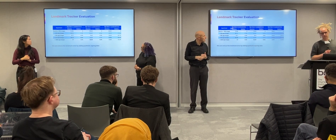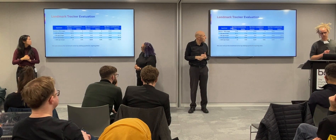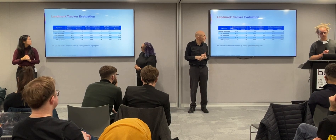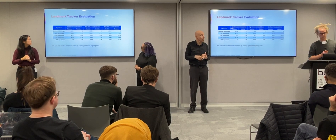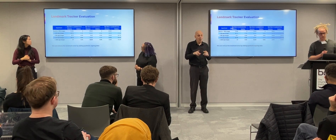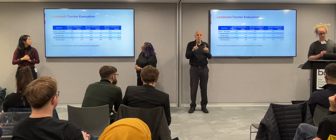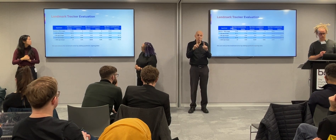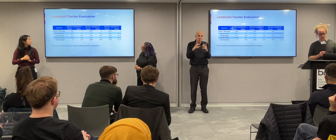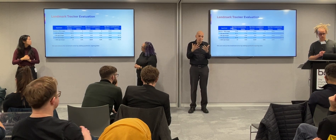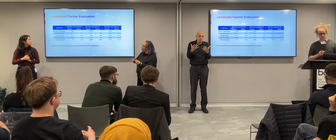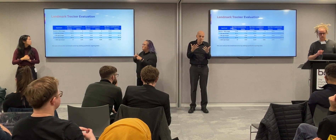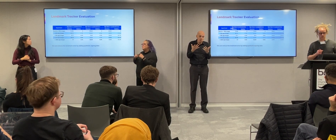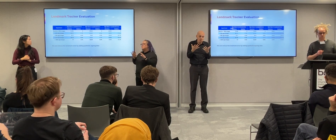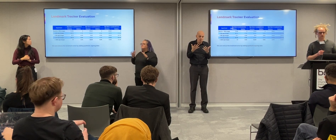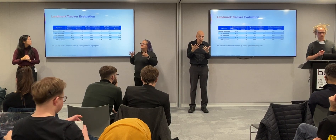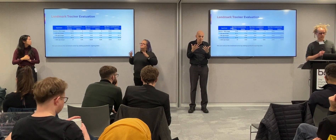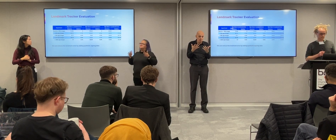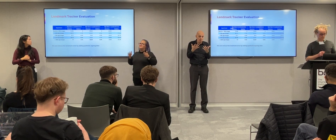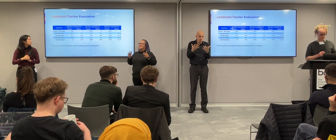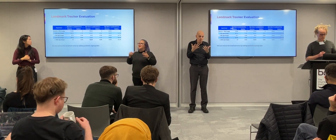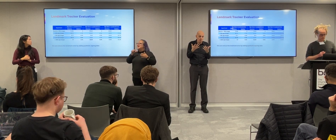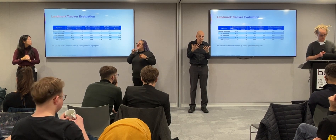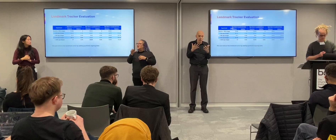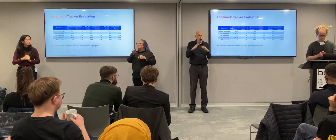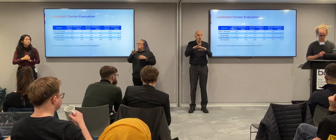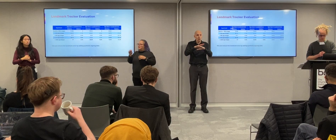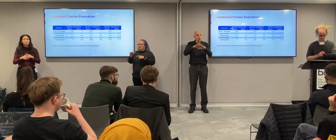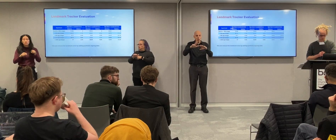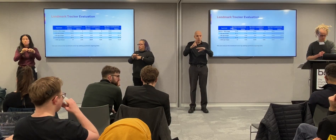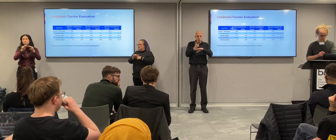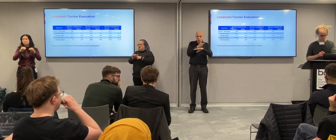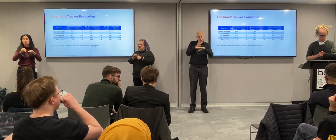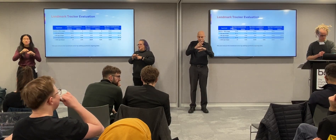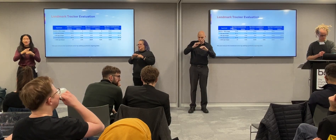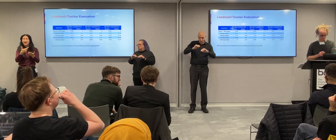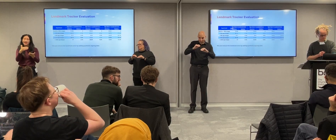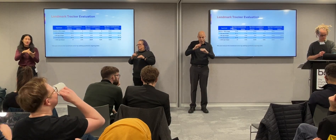actually kind of like not retraining it here for this work.